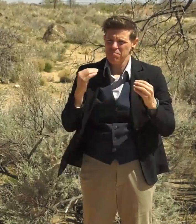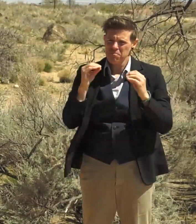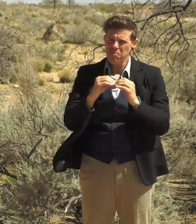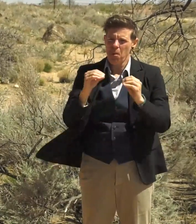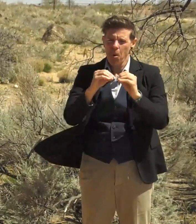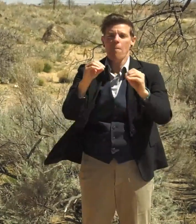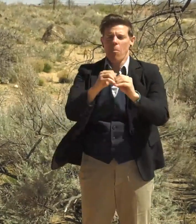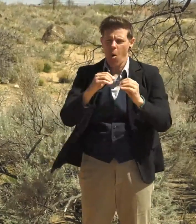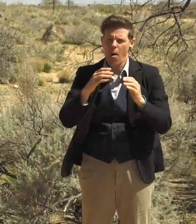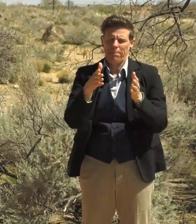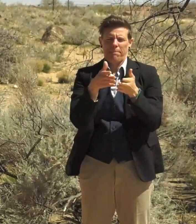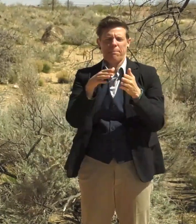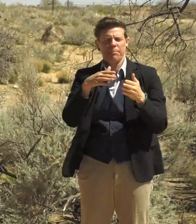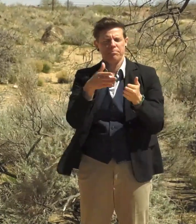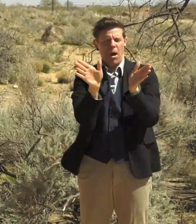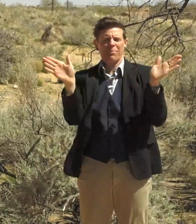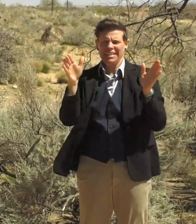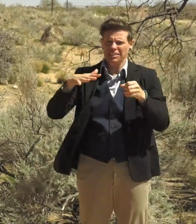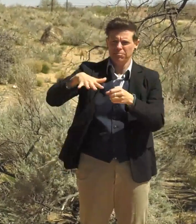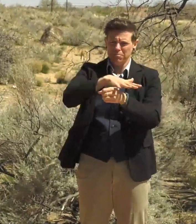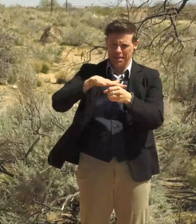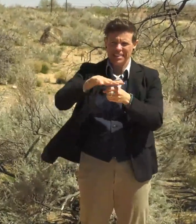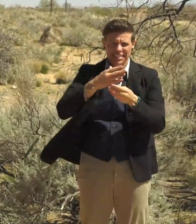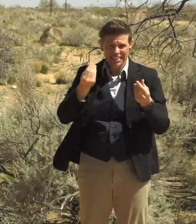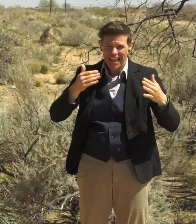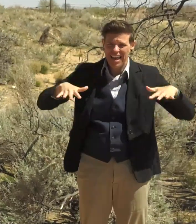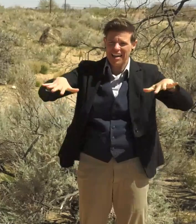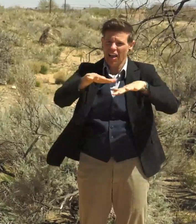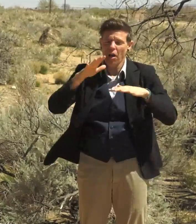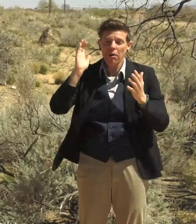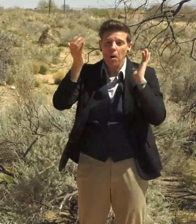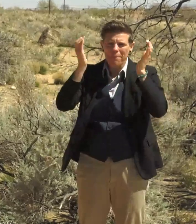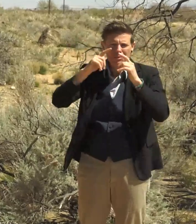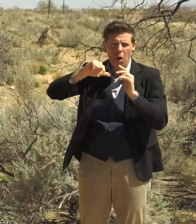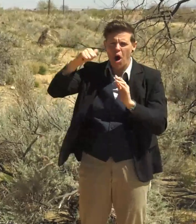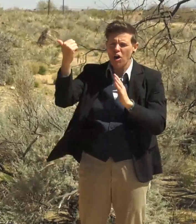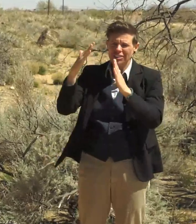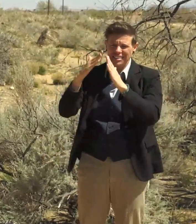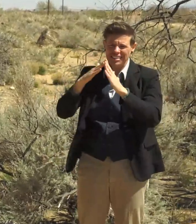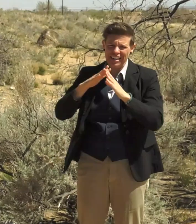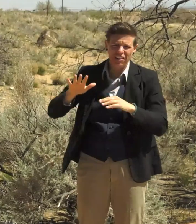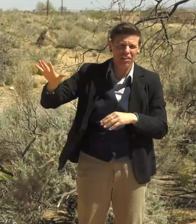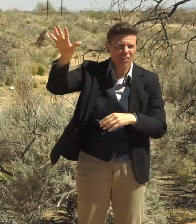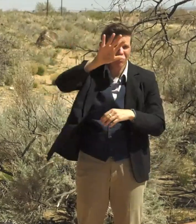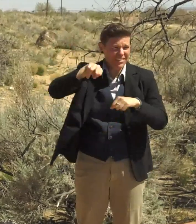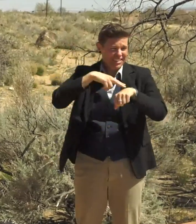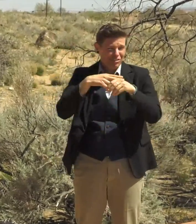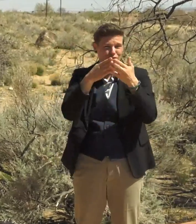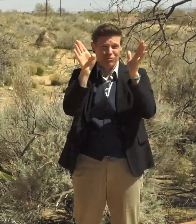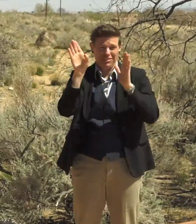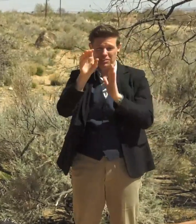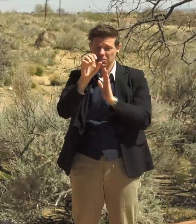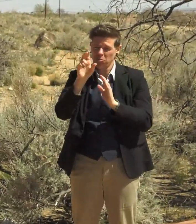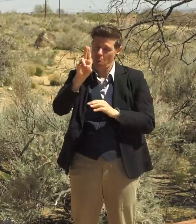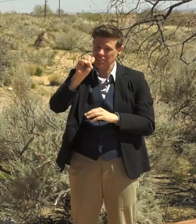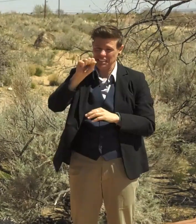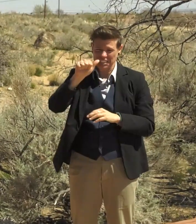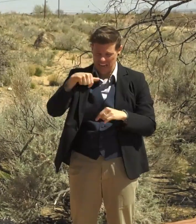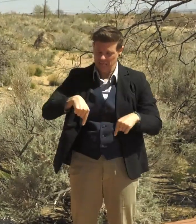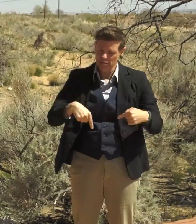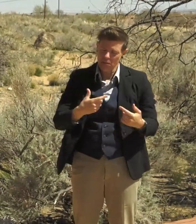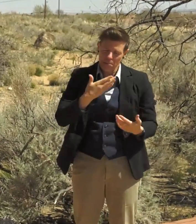per capita than any other city in the nation, and that is something to be incredibly proud of. And that is why we're able to continue